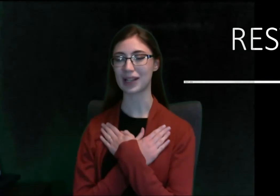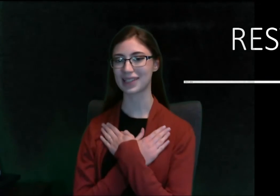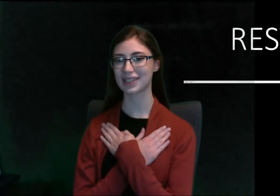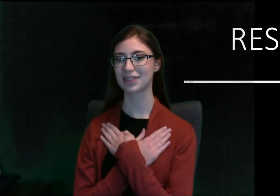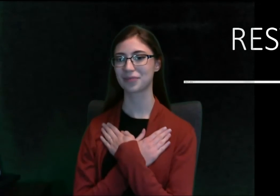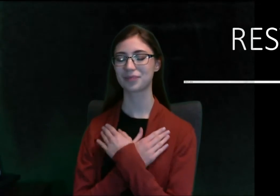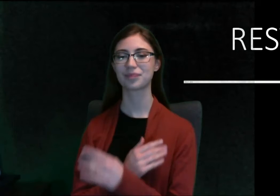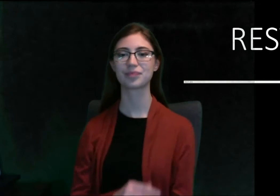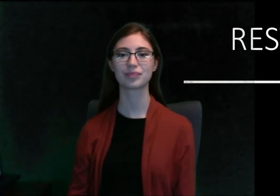Rest.